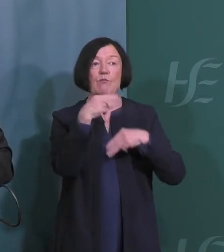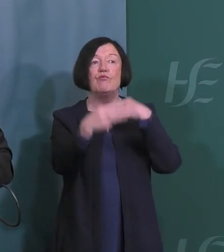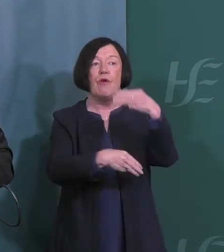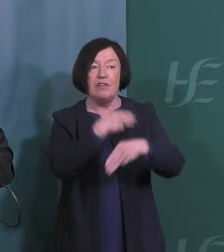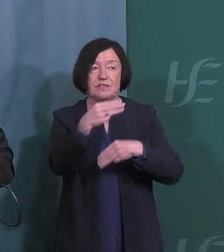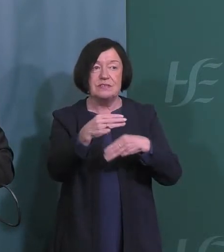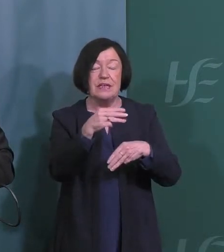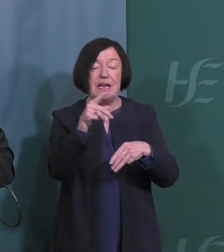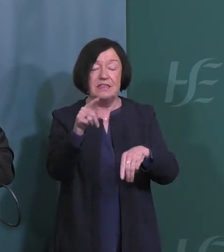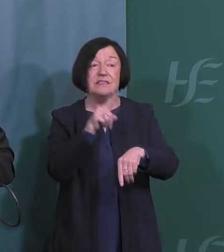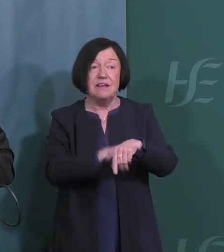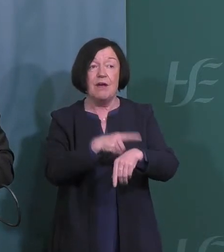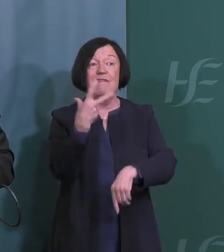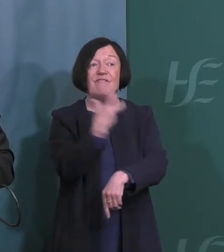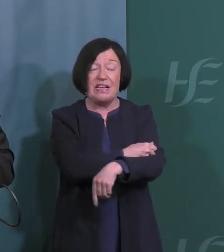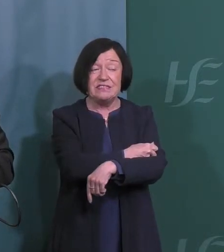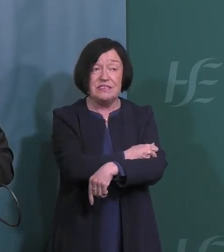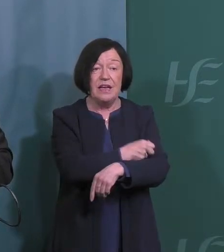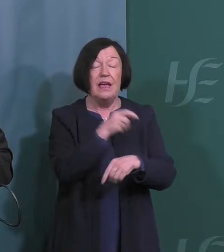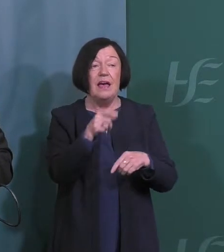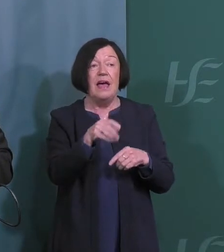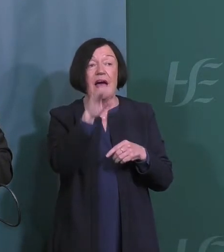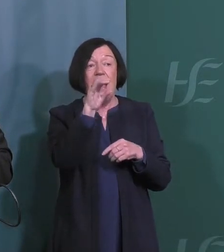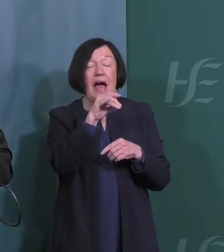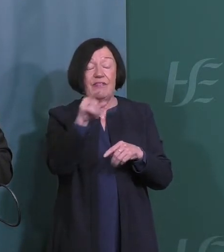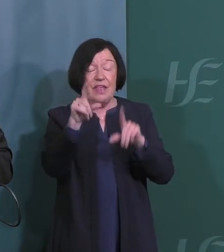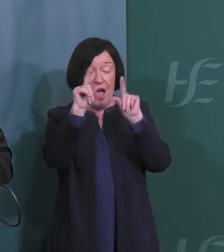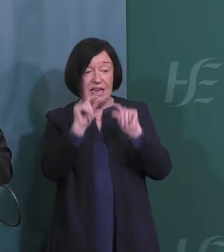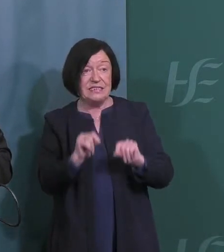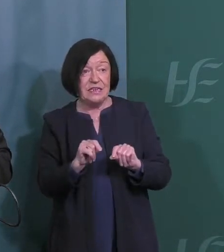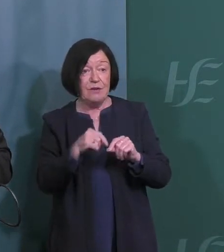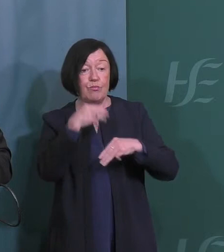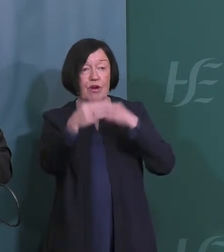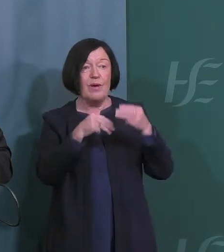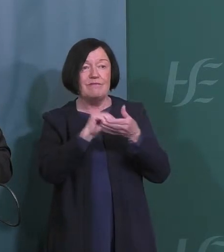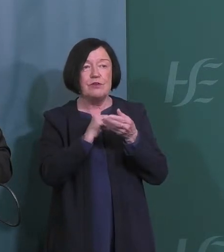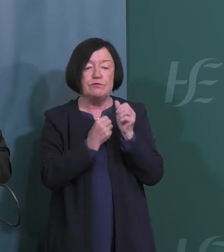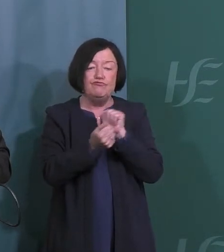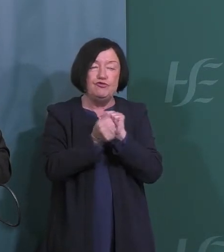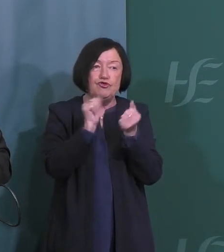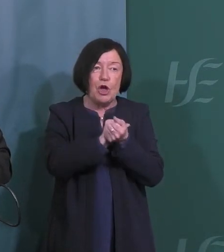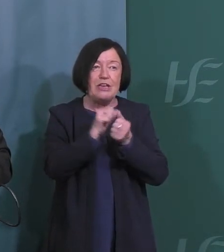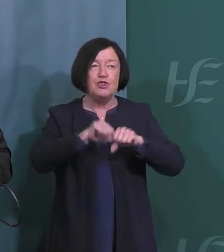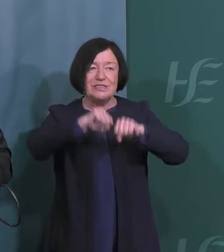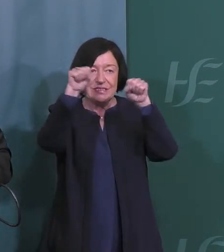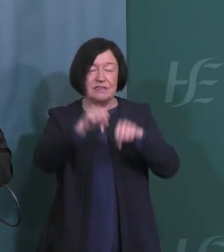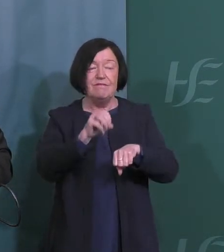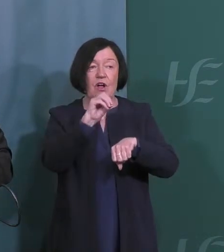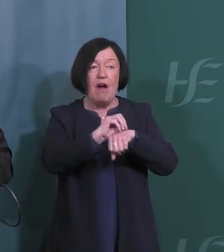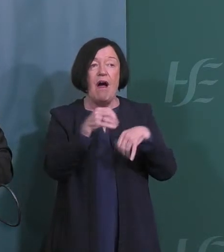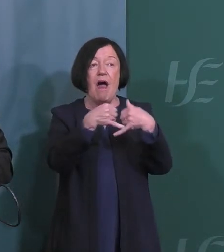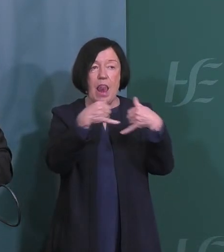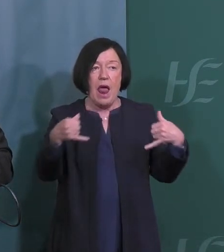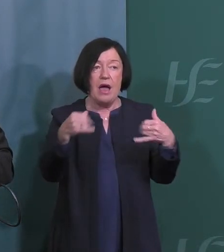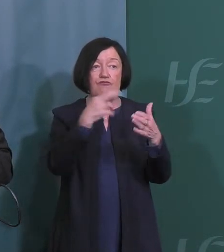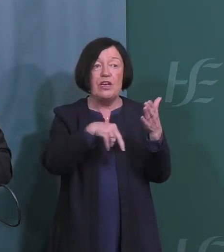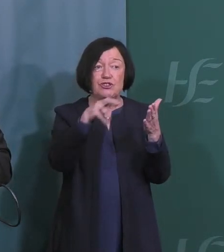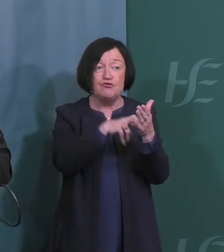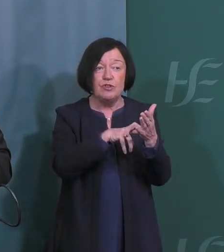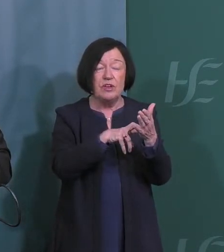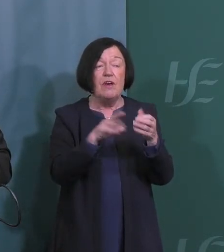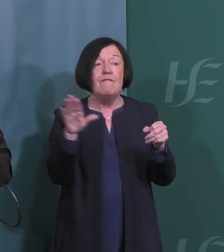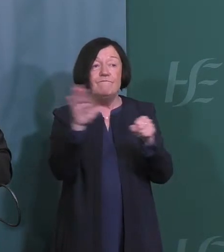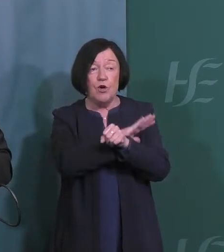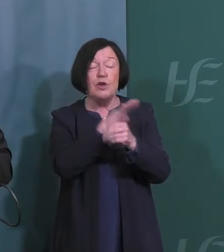at the point of vaccination, and indeed the IT process that we've had to make changes to our system for the online registration. So